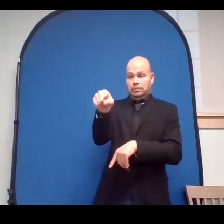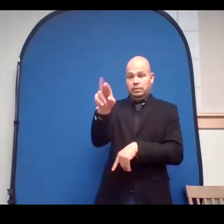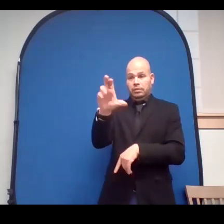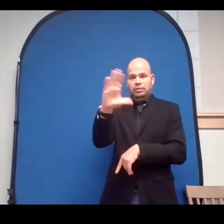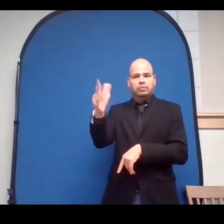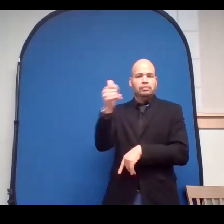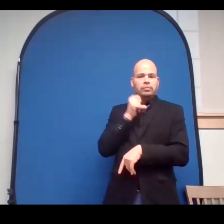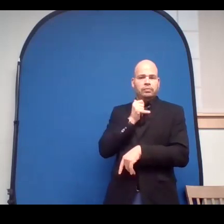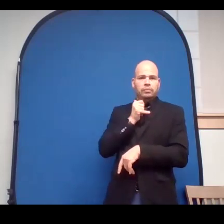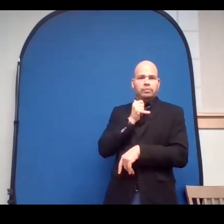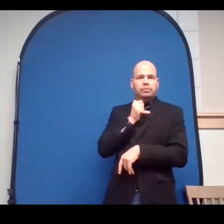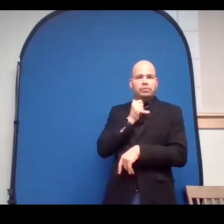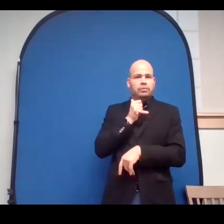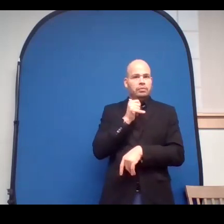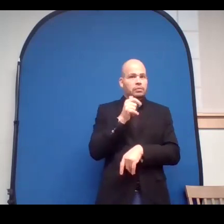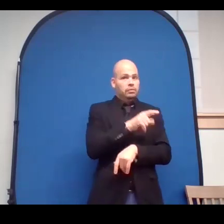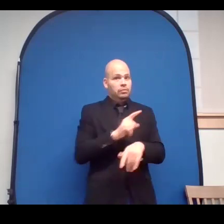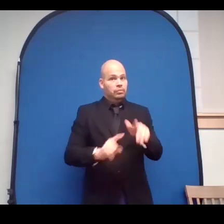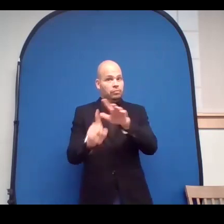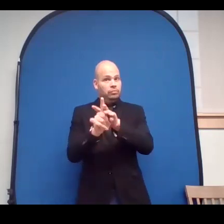up for October drill?